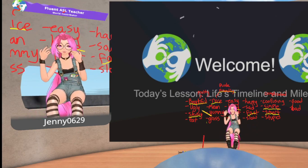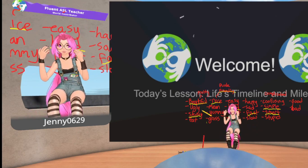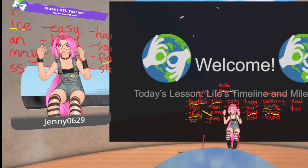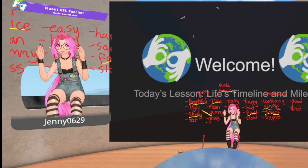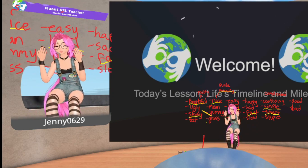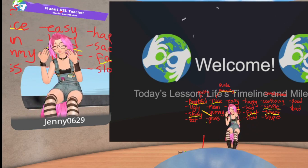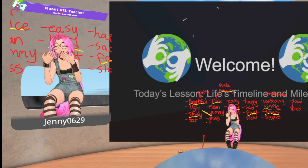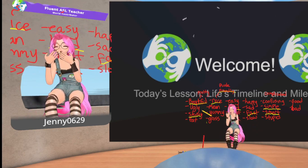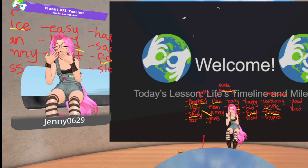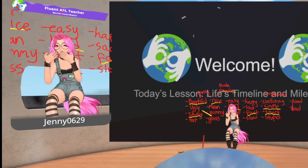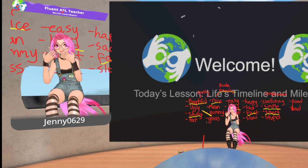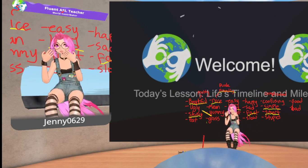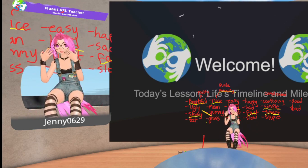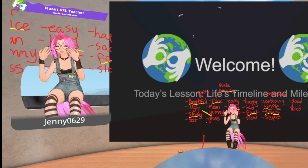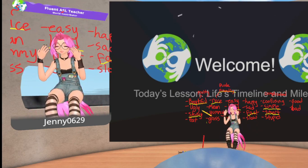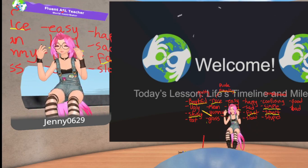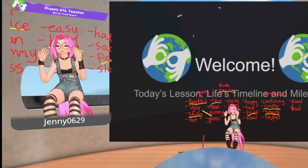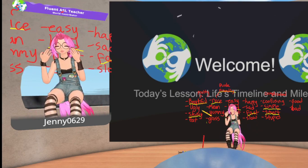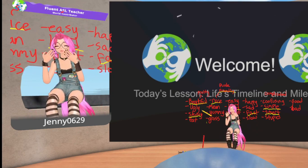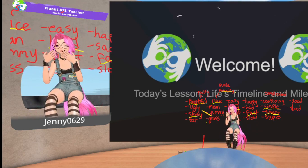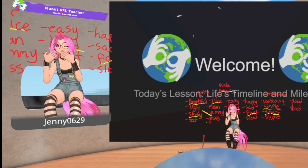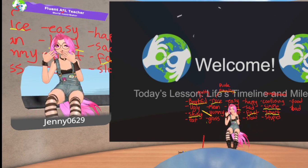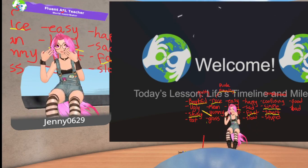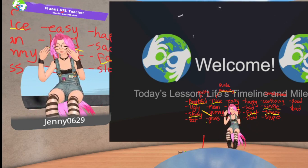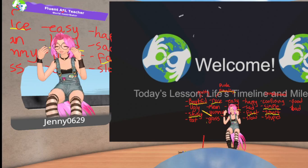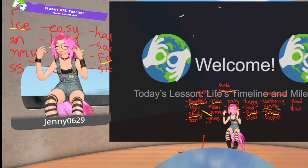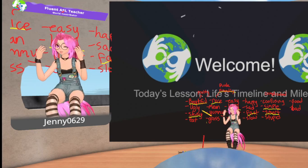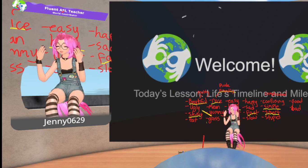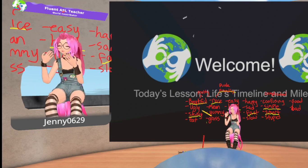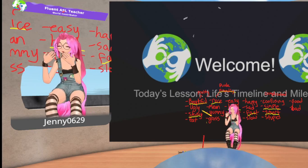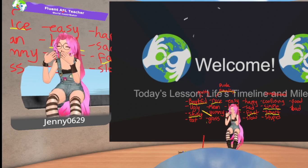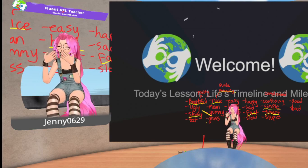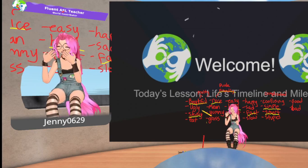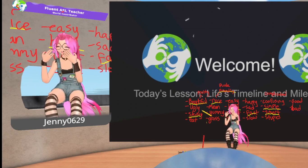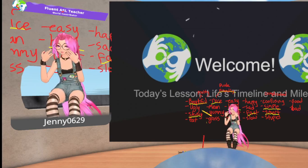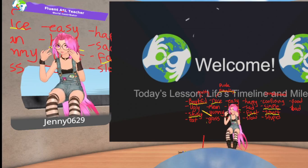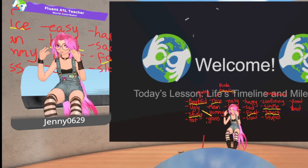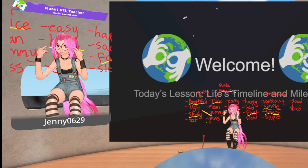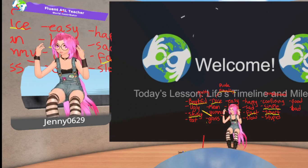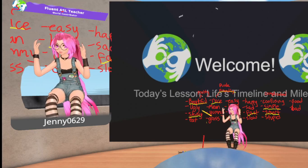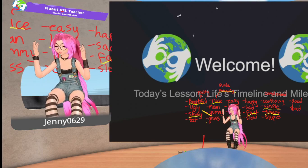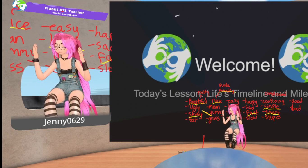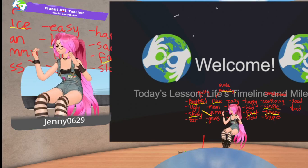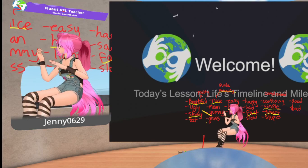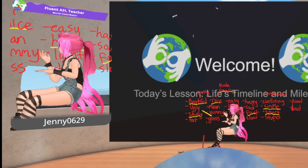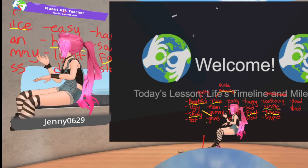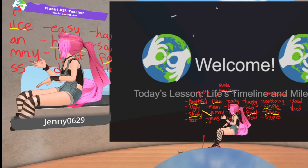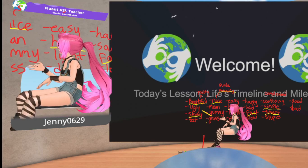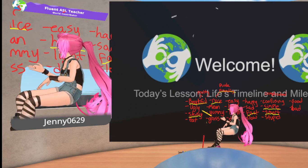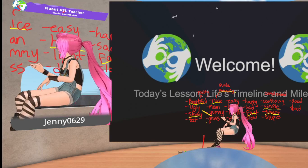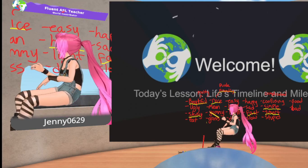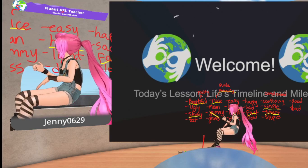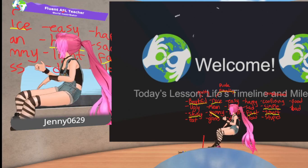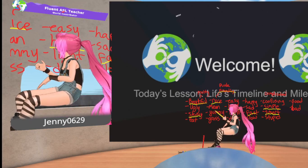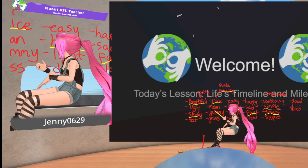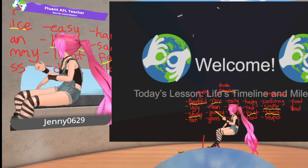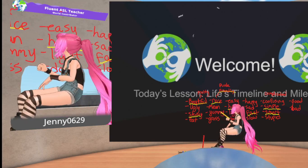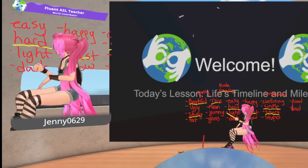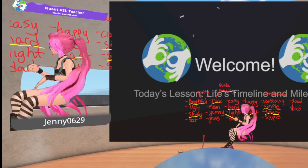you have a big smile on your face. You're so friendly. So friendly.